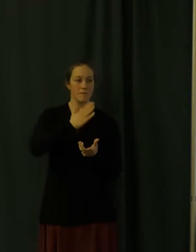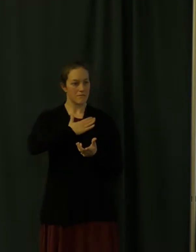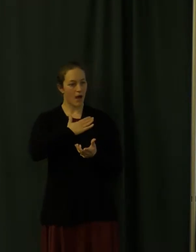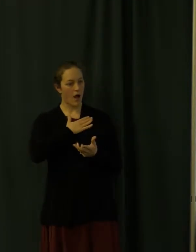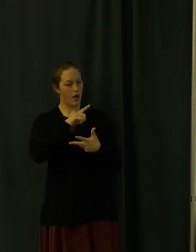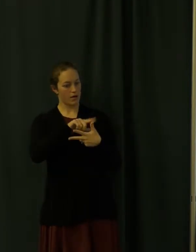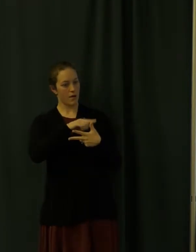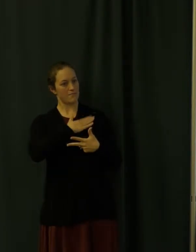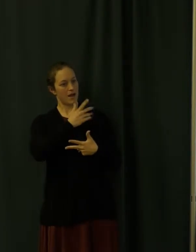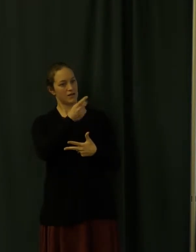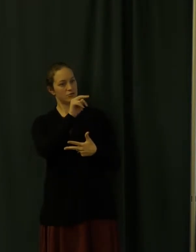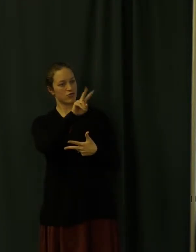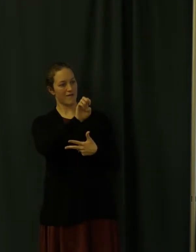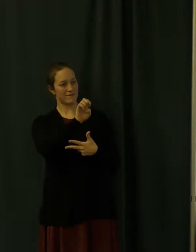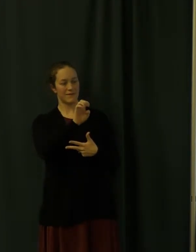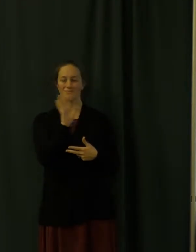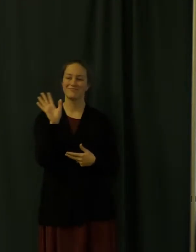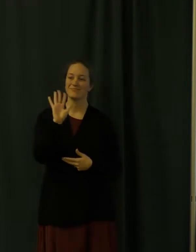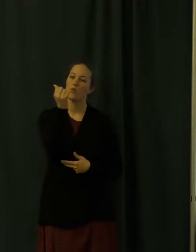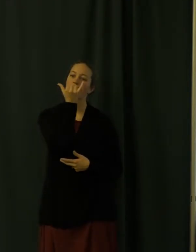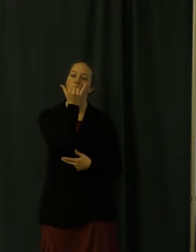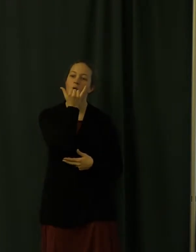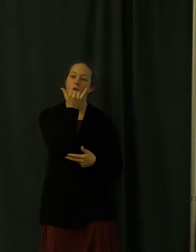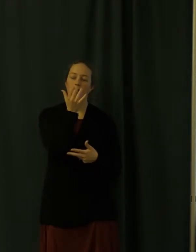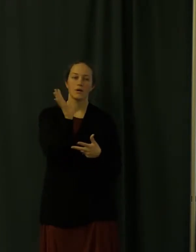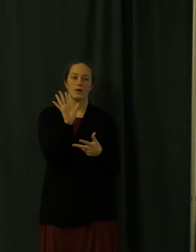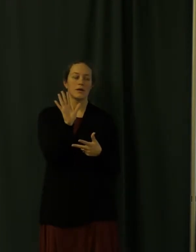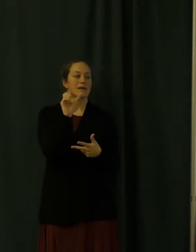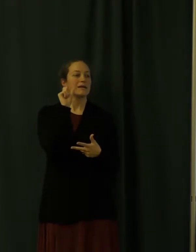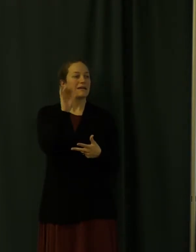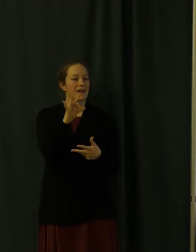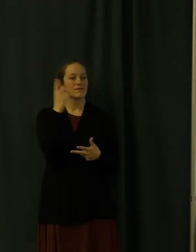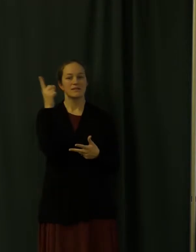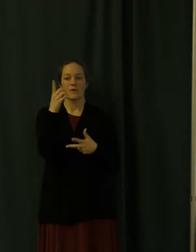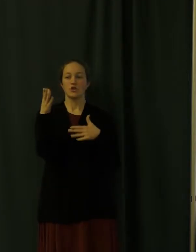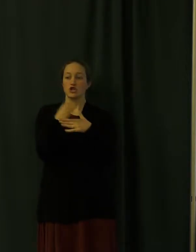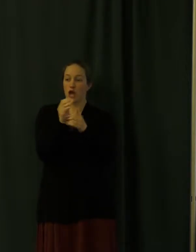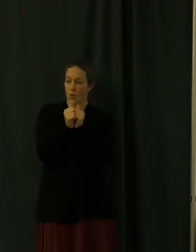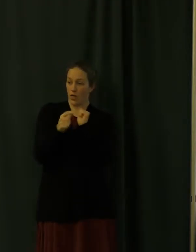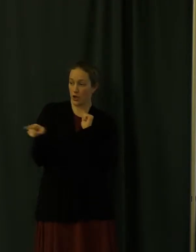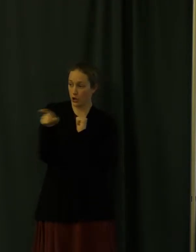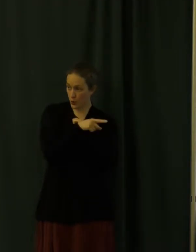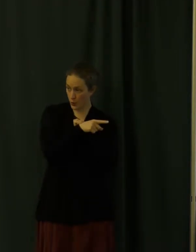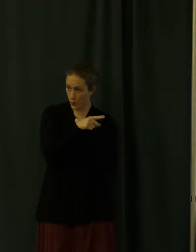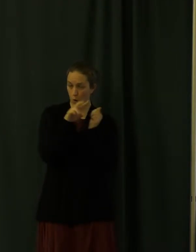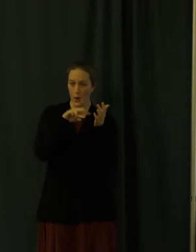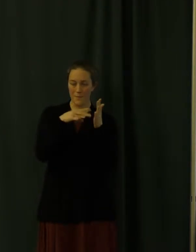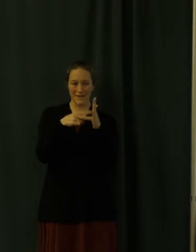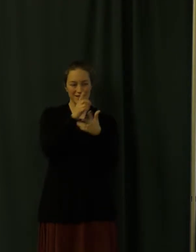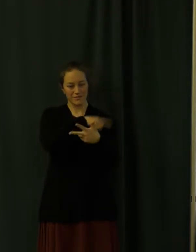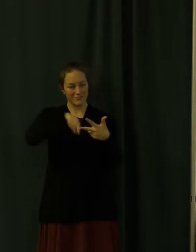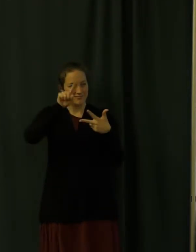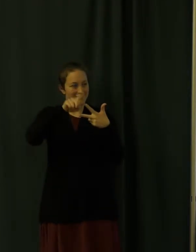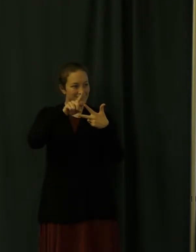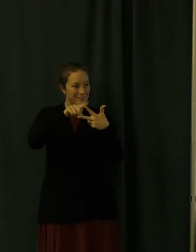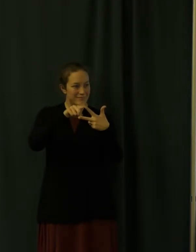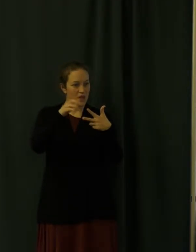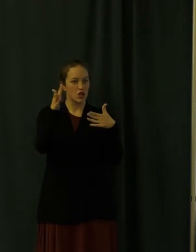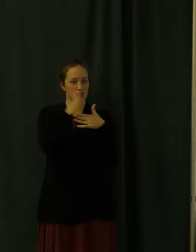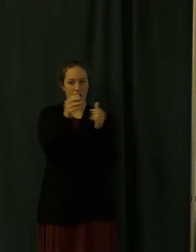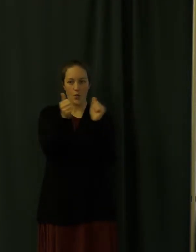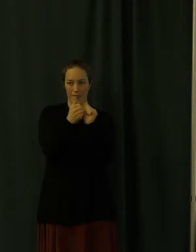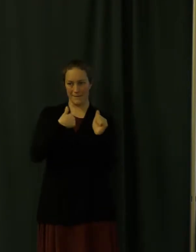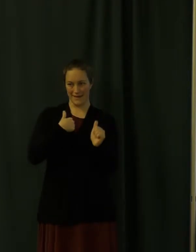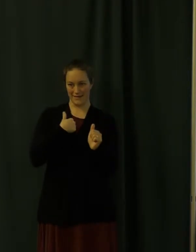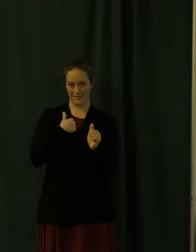Drive. That's not where it is. Okay? So if someone shares something with you, it's under Shared with Me